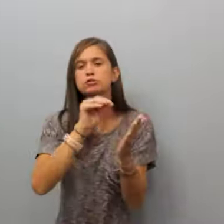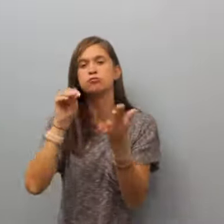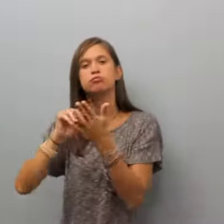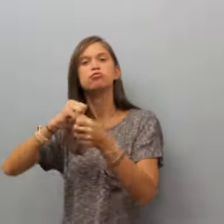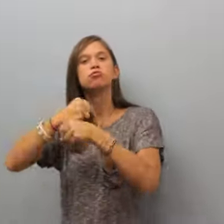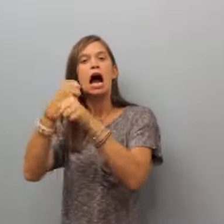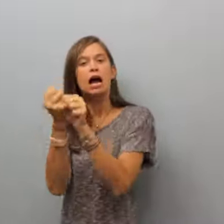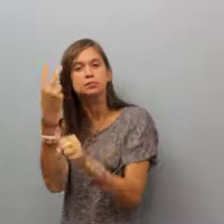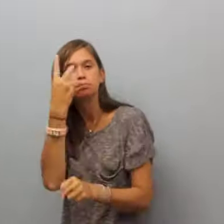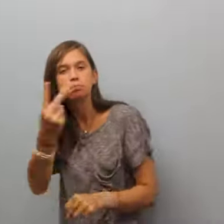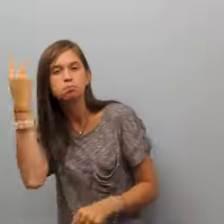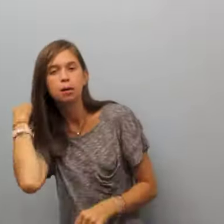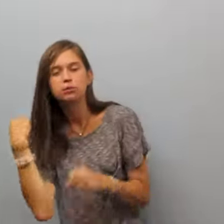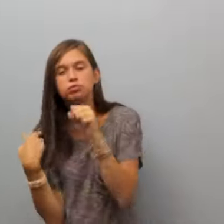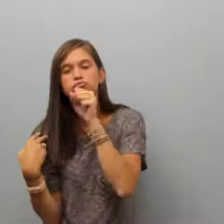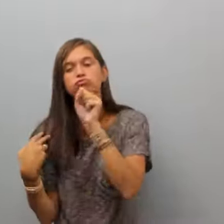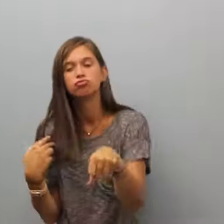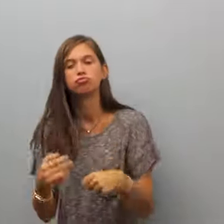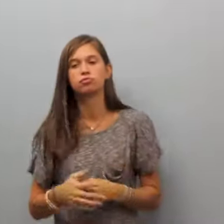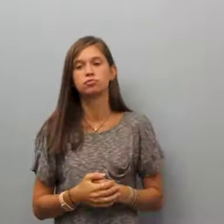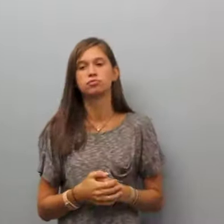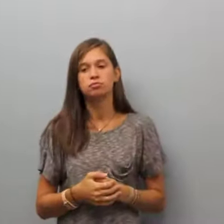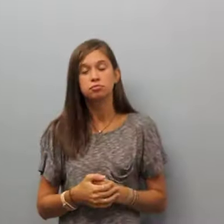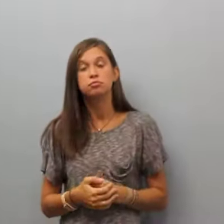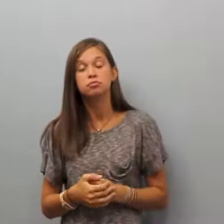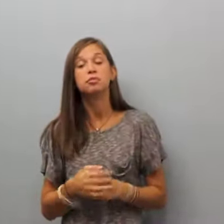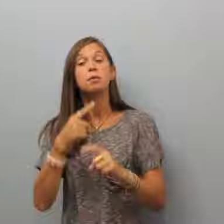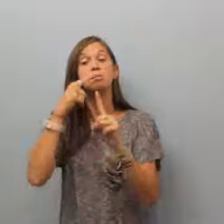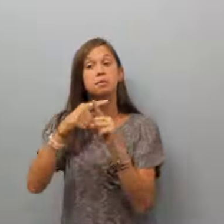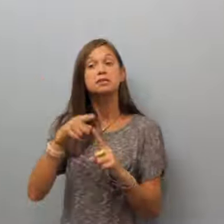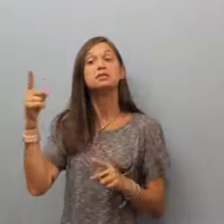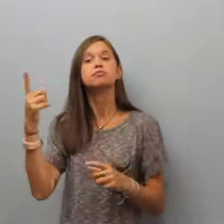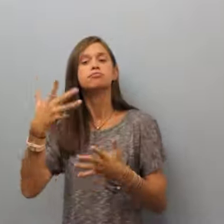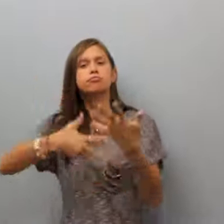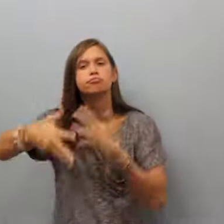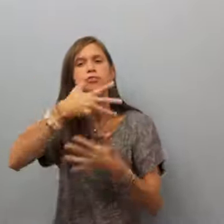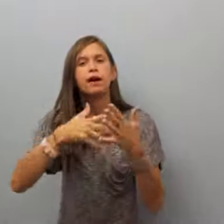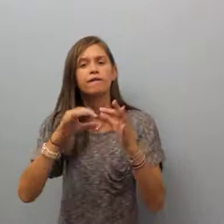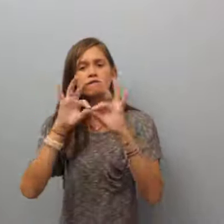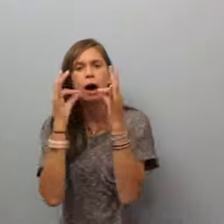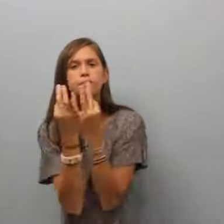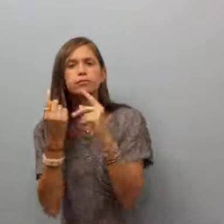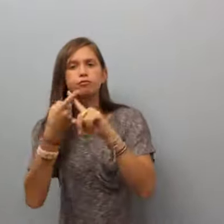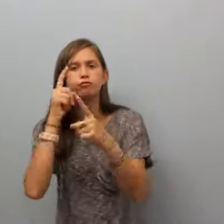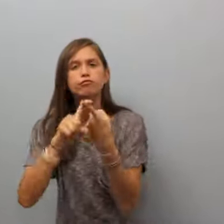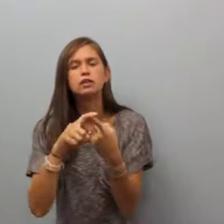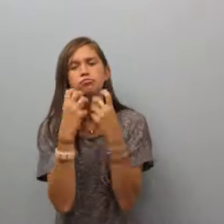said, well, now what are your hobbies? And she said, oh man, I love editing photos, making creative memory